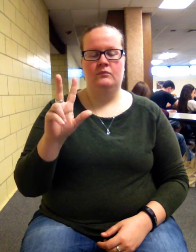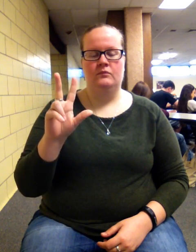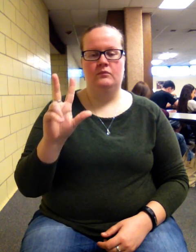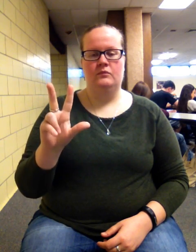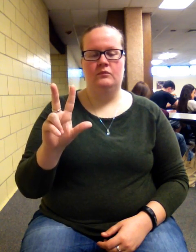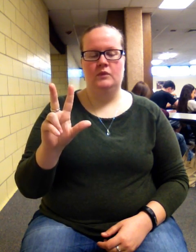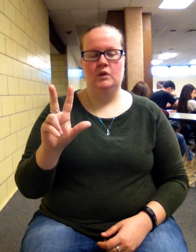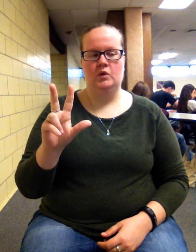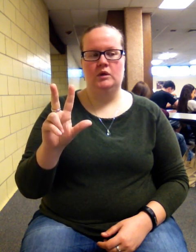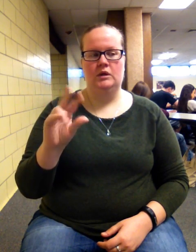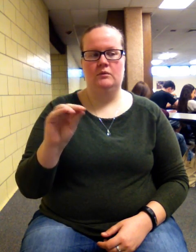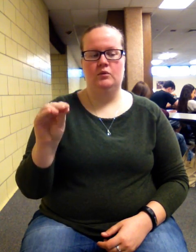13.3%.